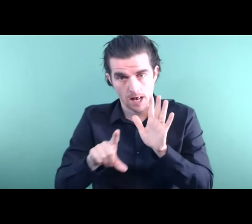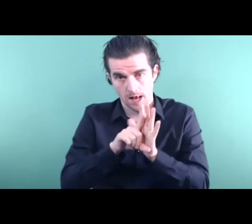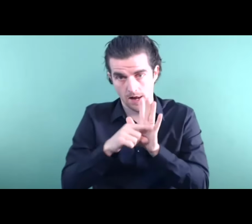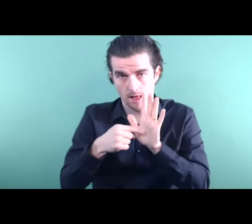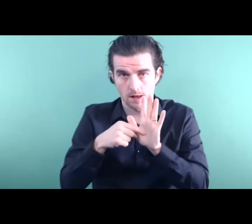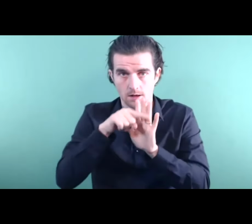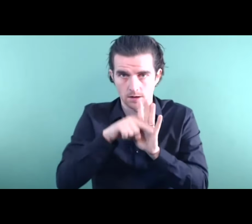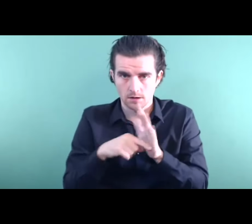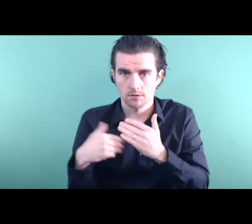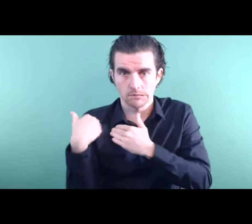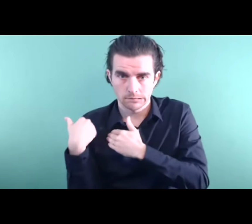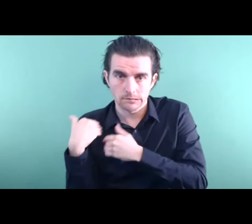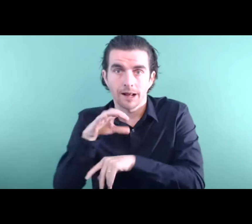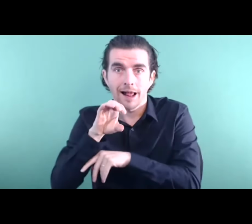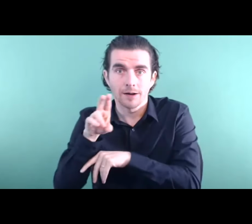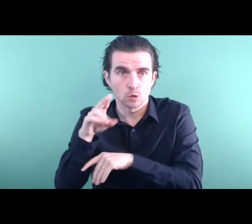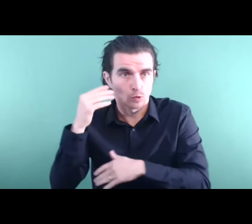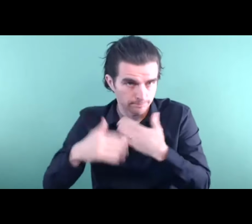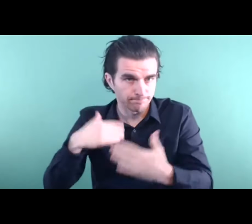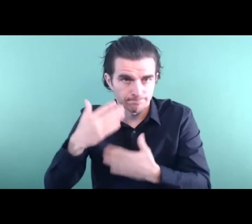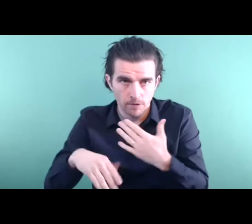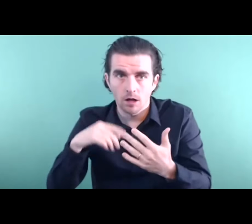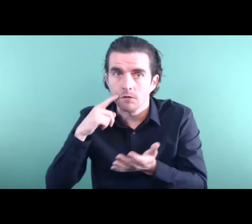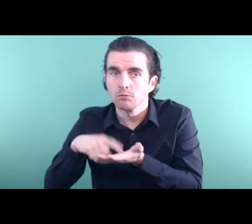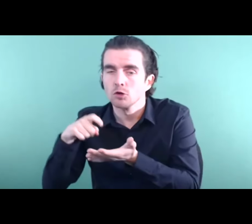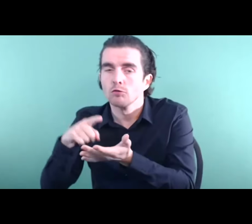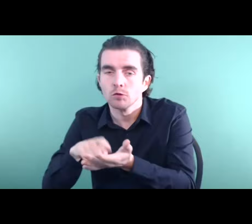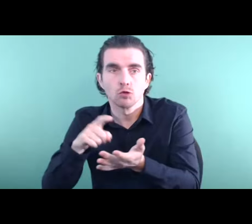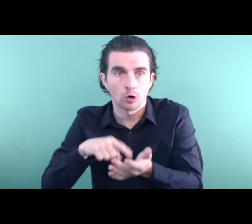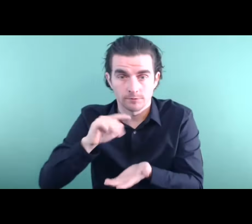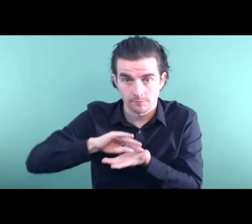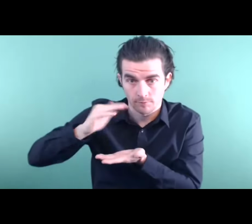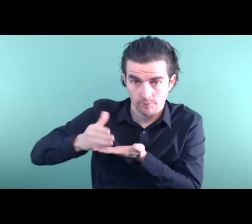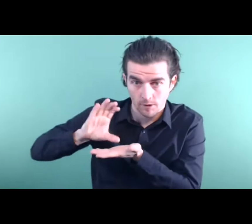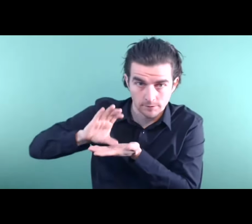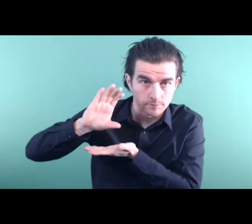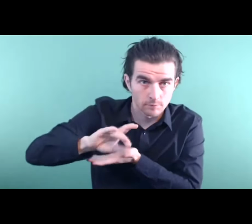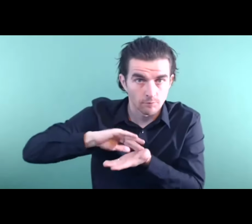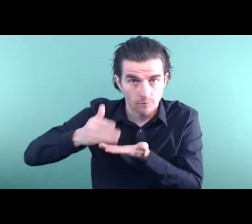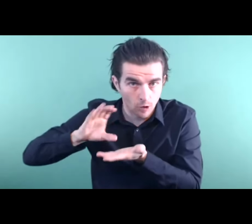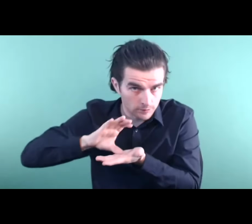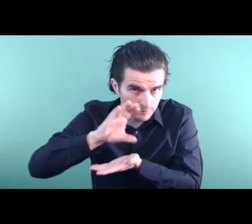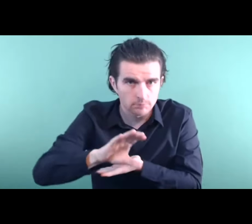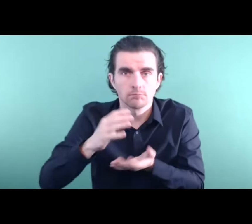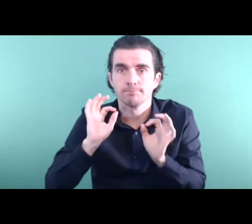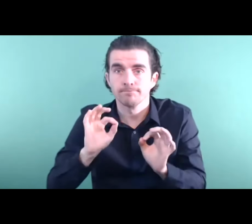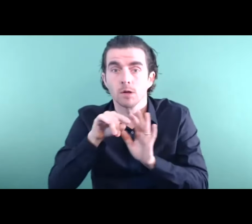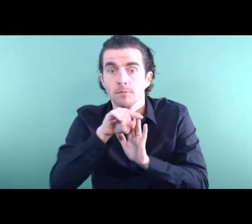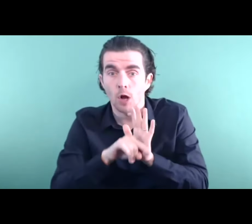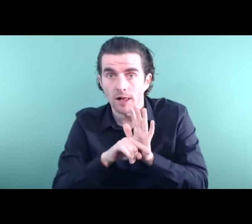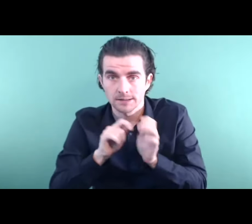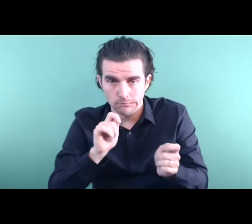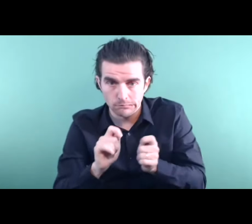So just to be concrete and to show how the research on disability has influenced the European